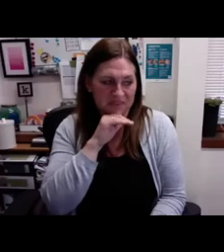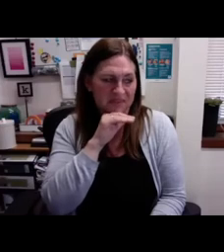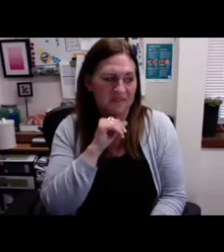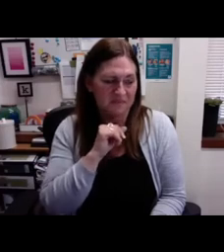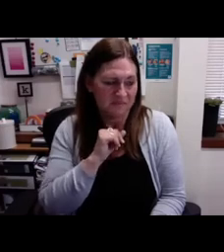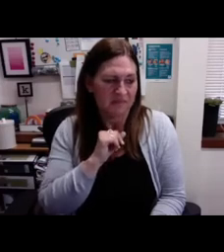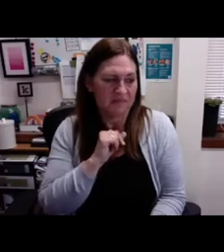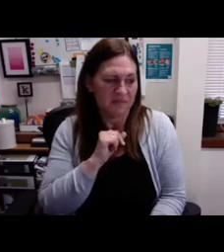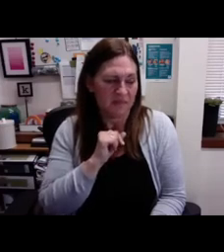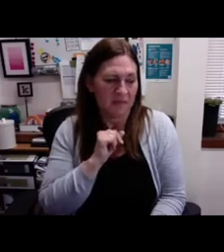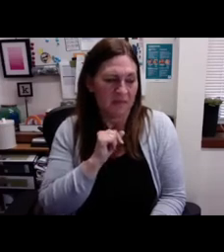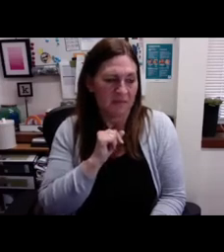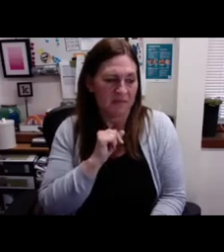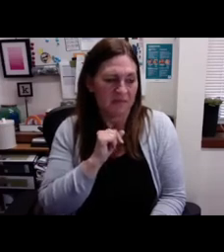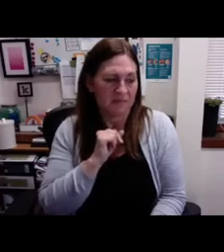Pig.